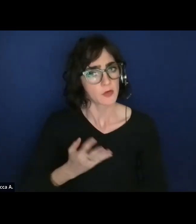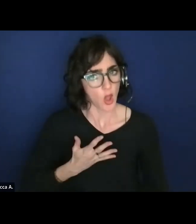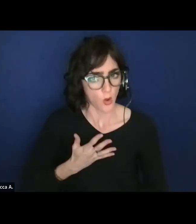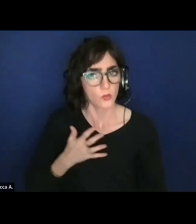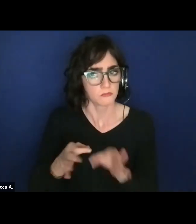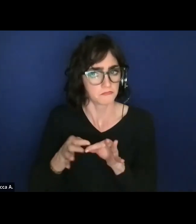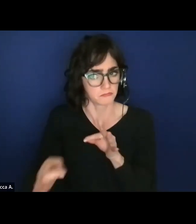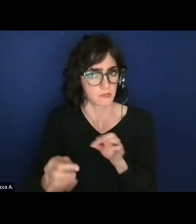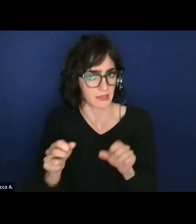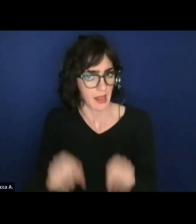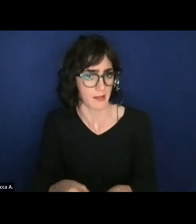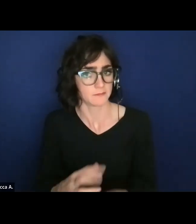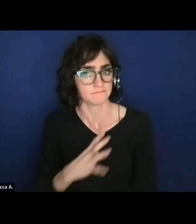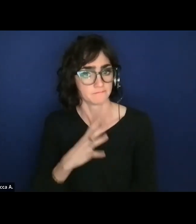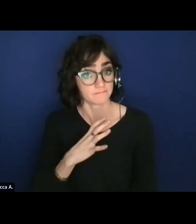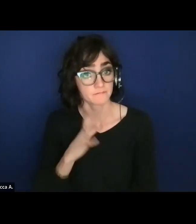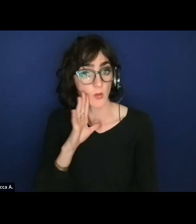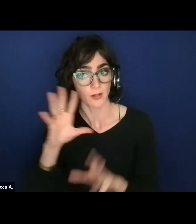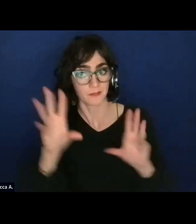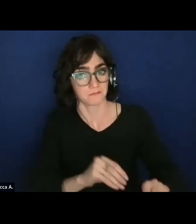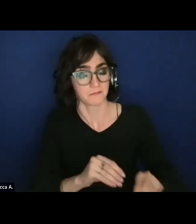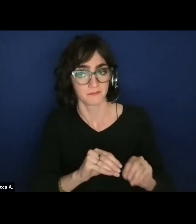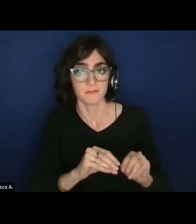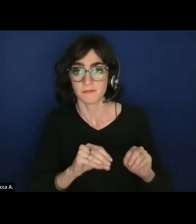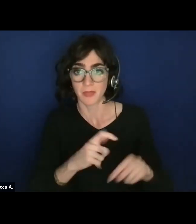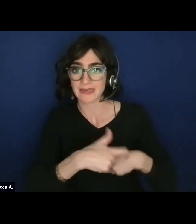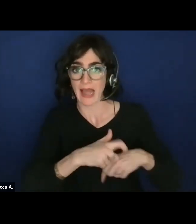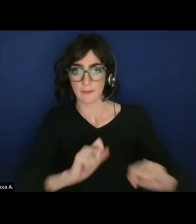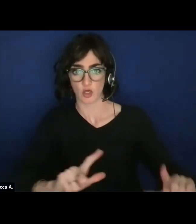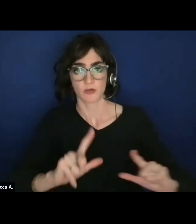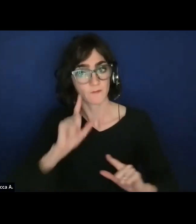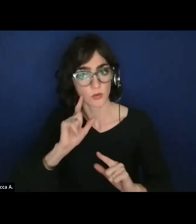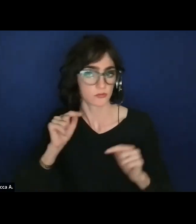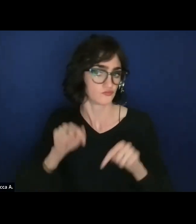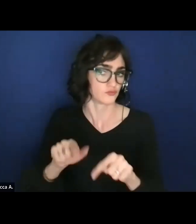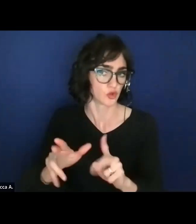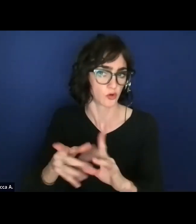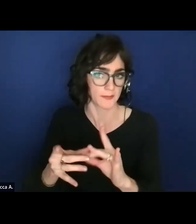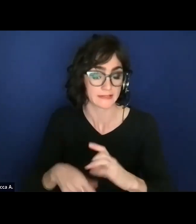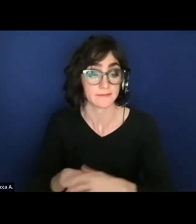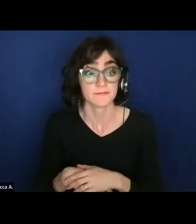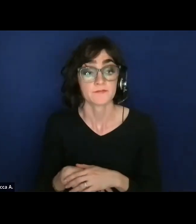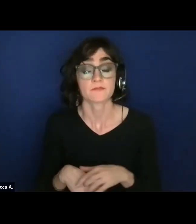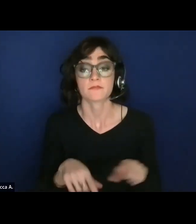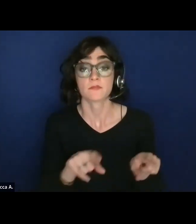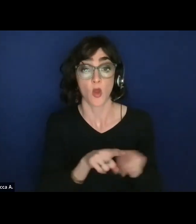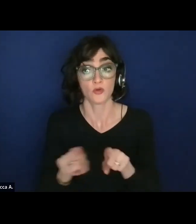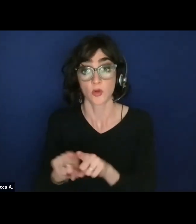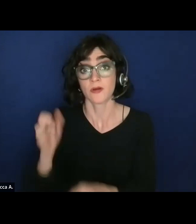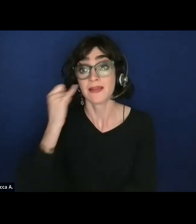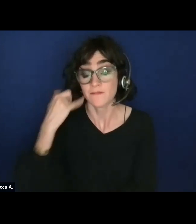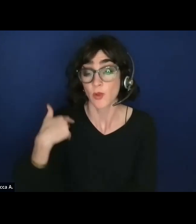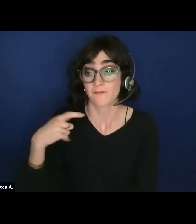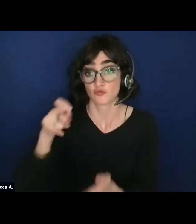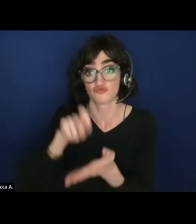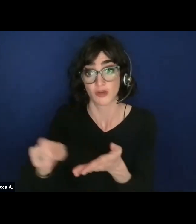I will take it down for your comment. Also, I'm going to ask our commenters, if you do have a written version of